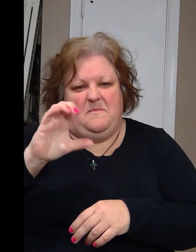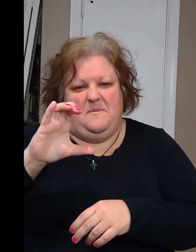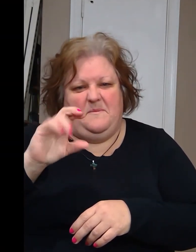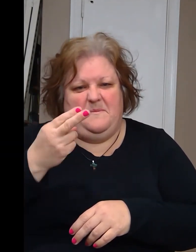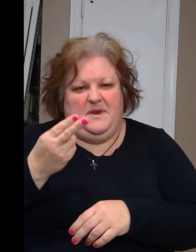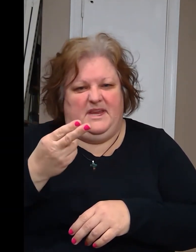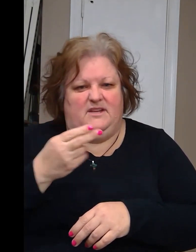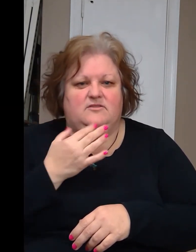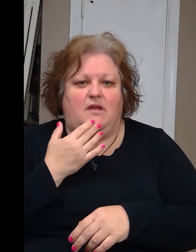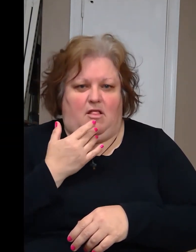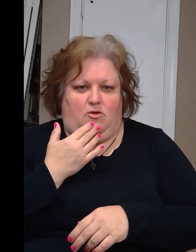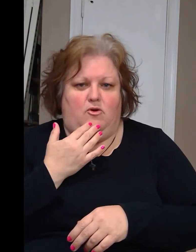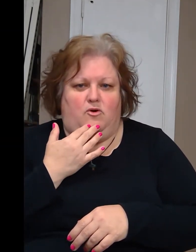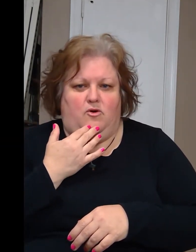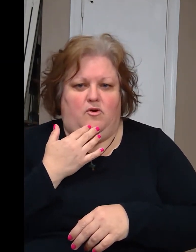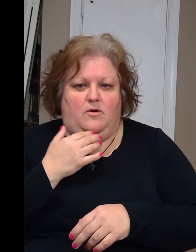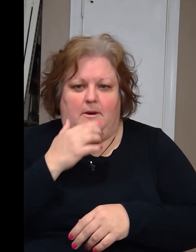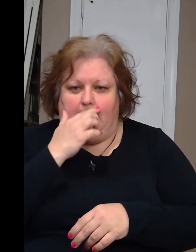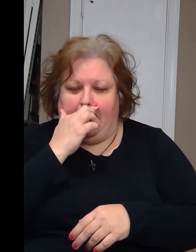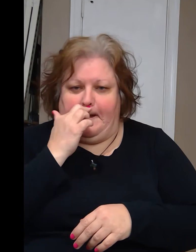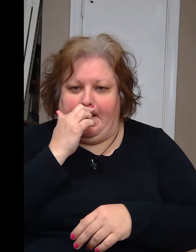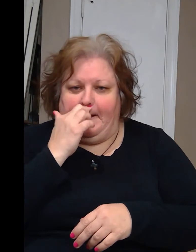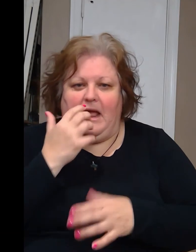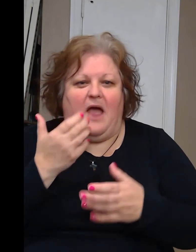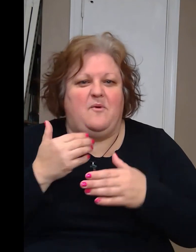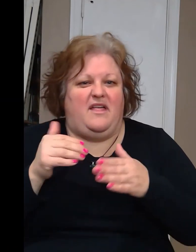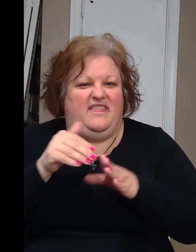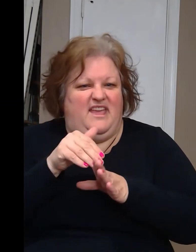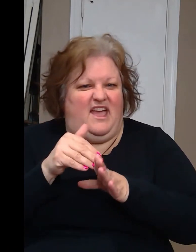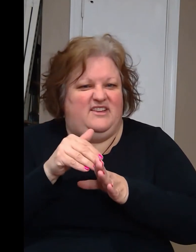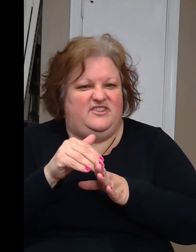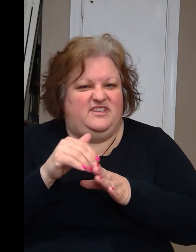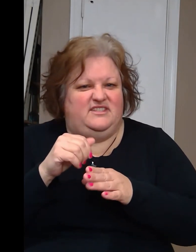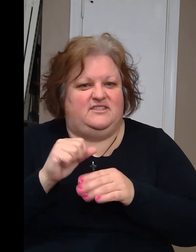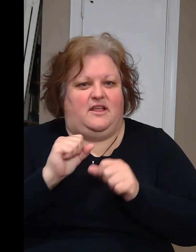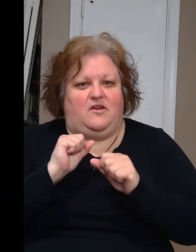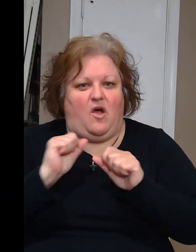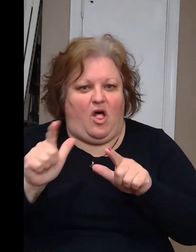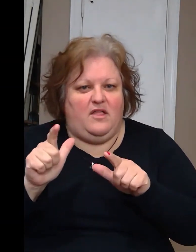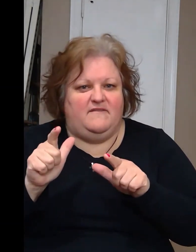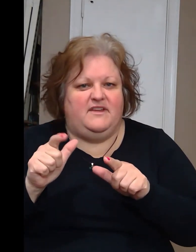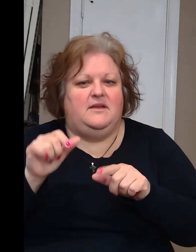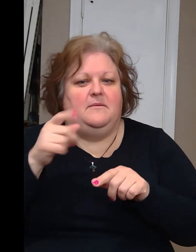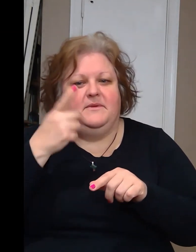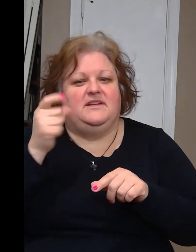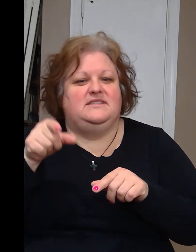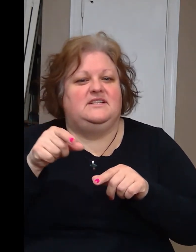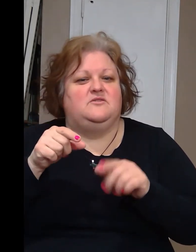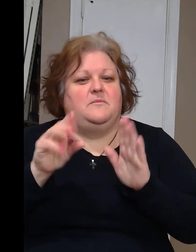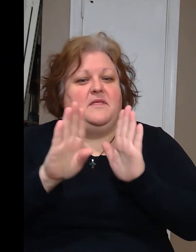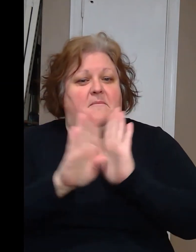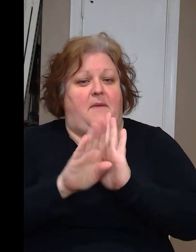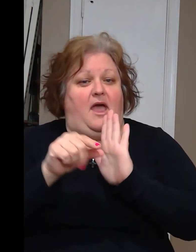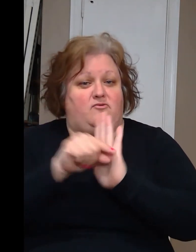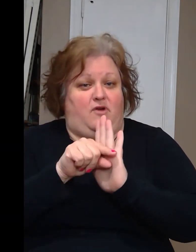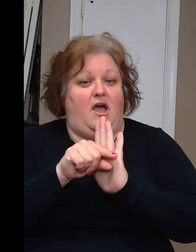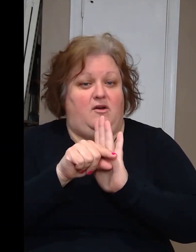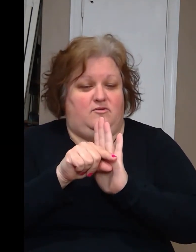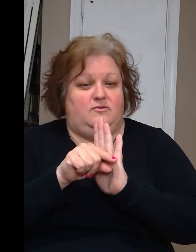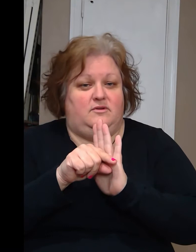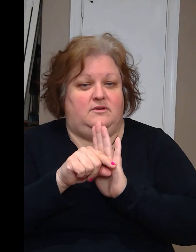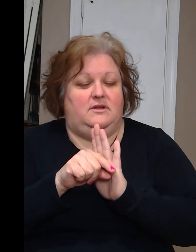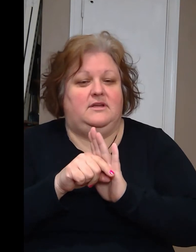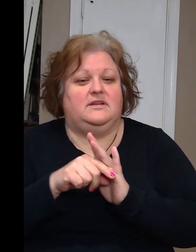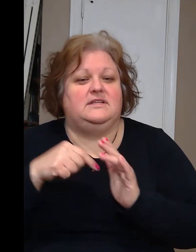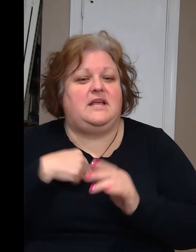peach. I'm trying to get all the edges around, and this is going to be kind of the background of my rock. And then I'm going